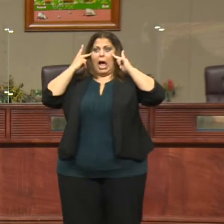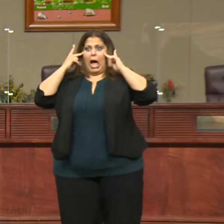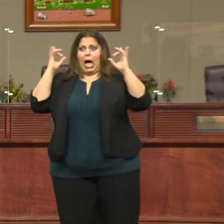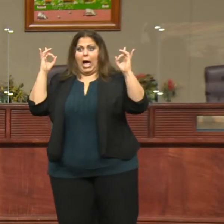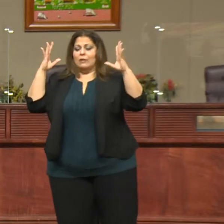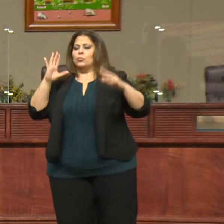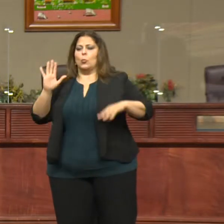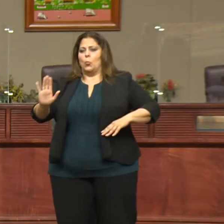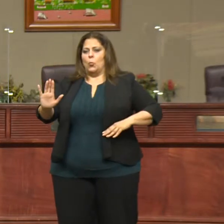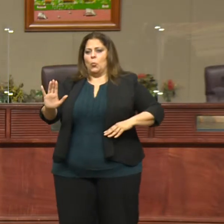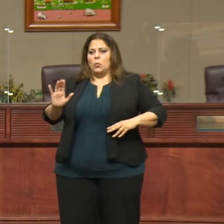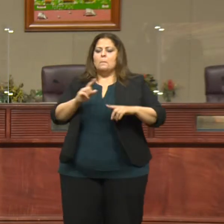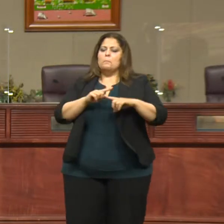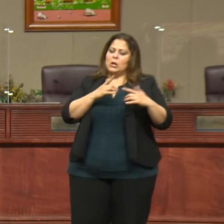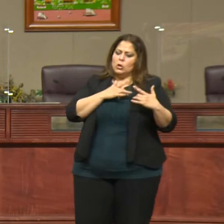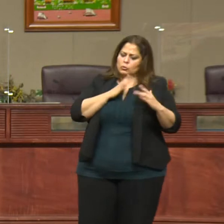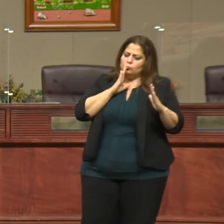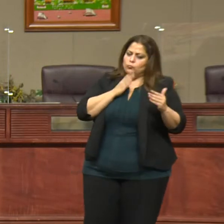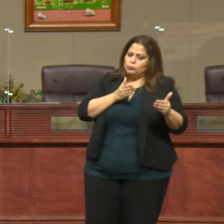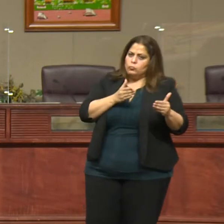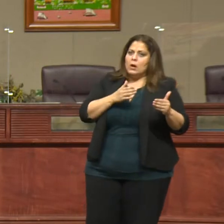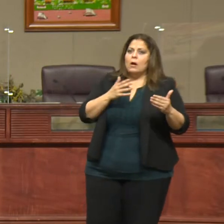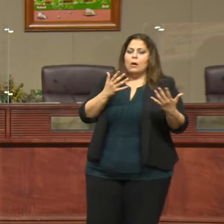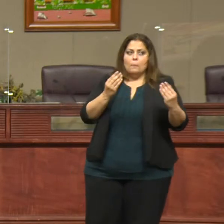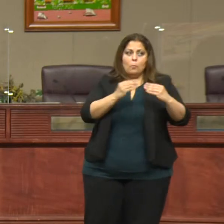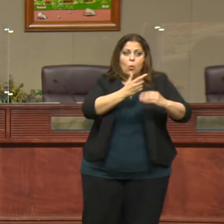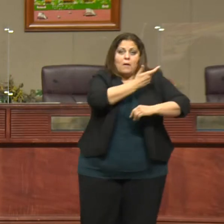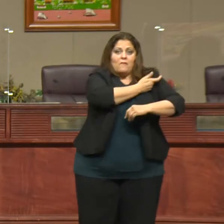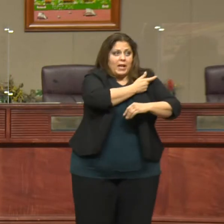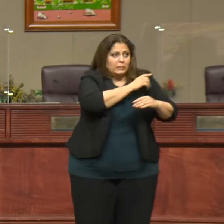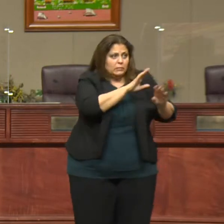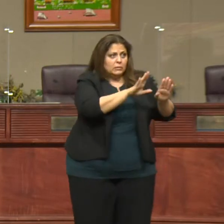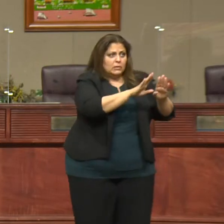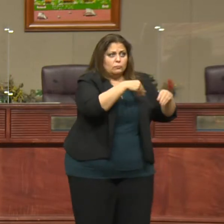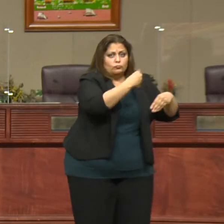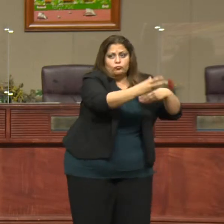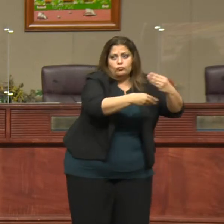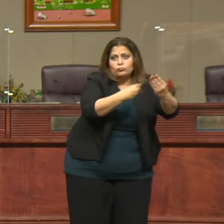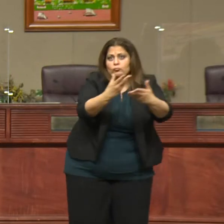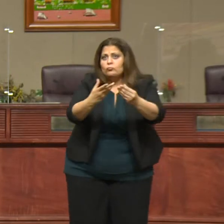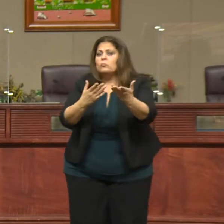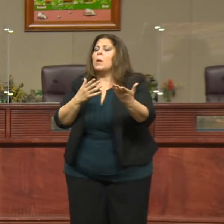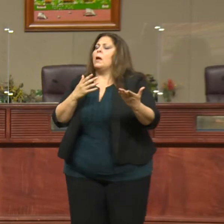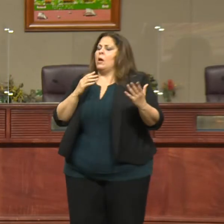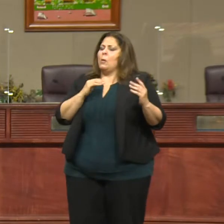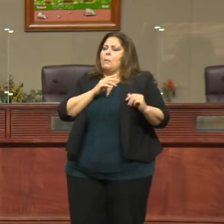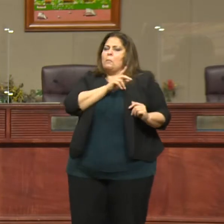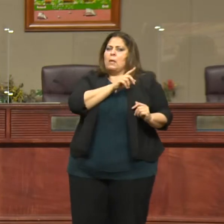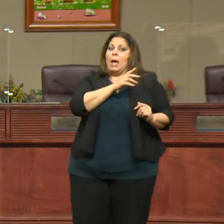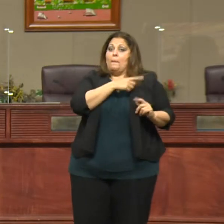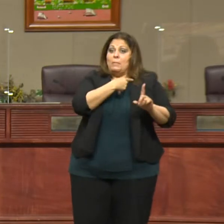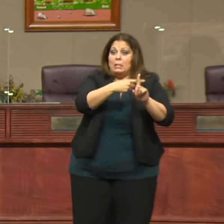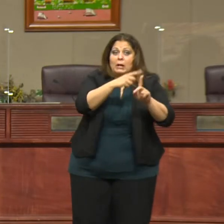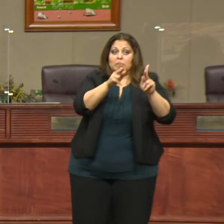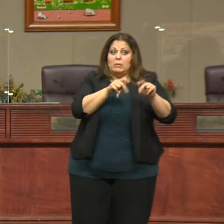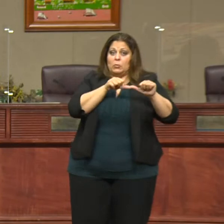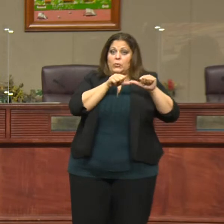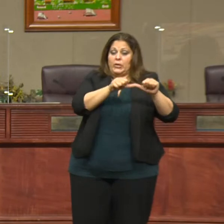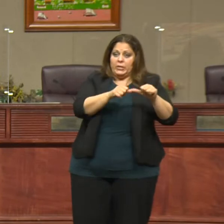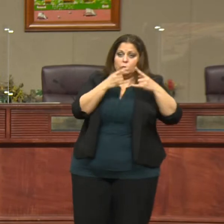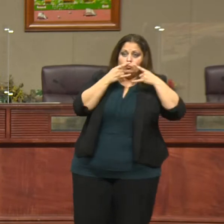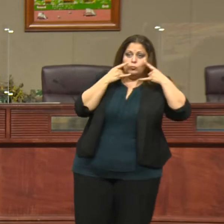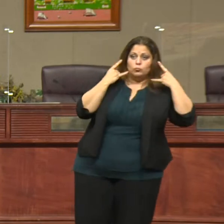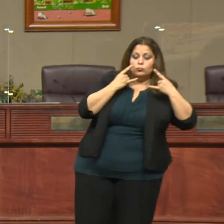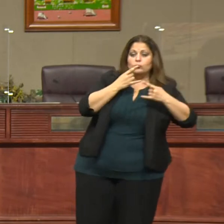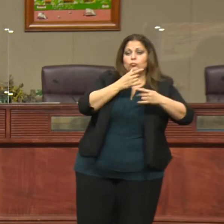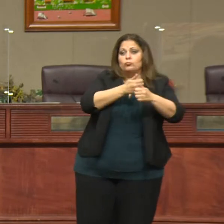the vaccines rolled out to as many people as possible, we hope that people continue to do the pandemic precautions so that we